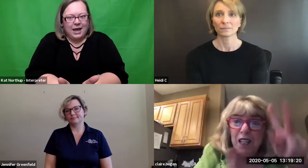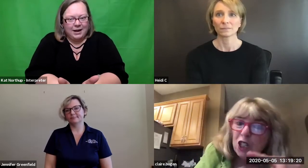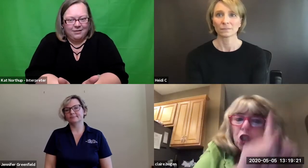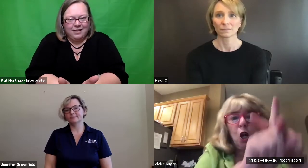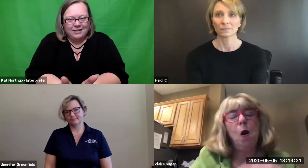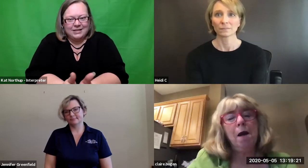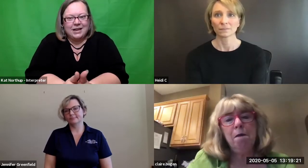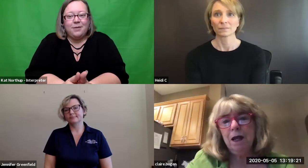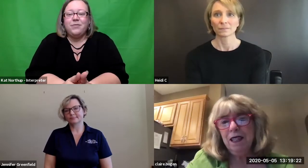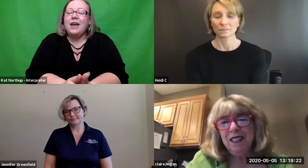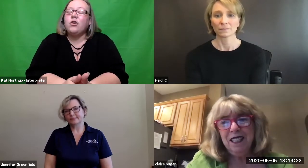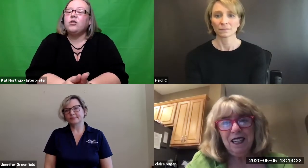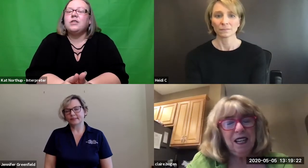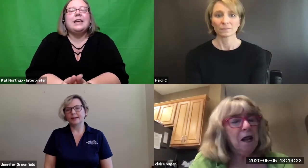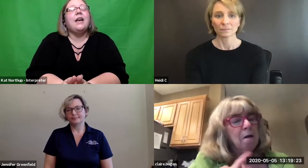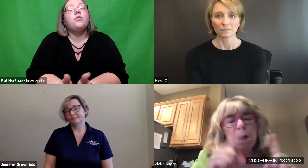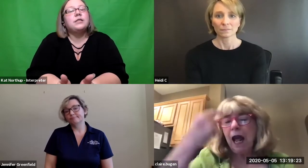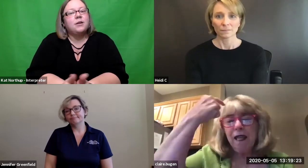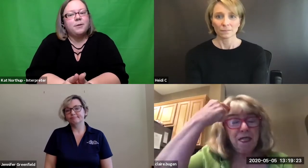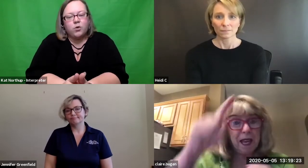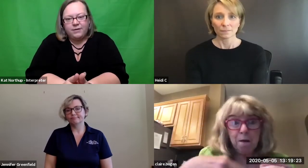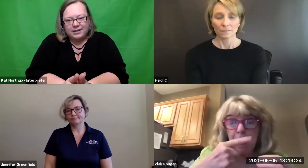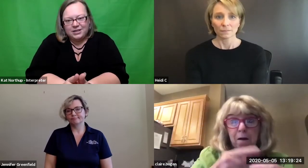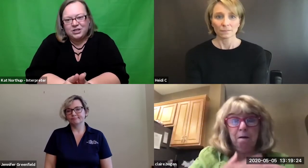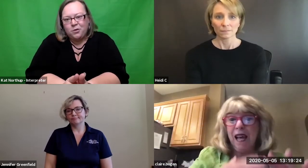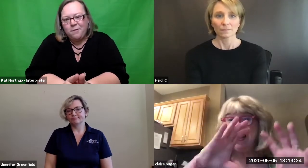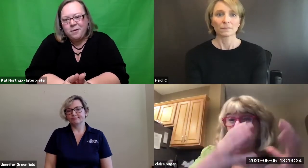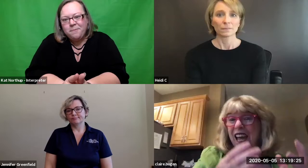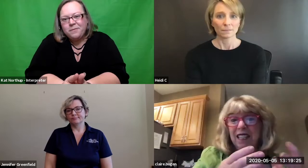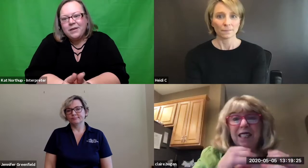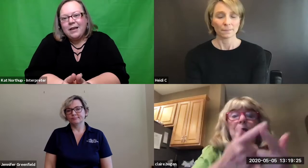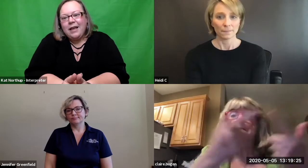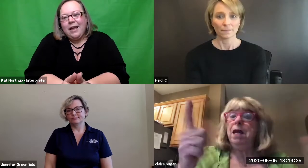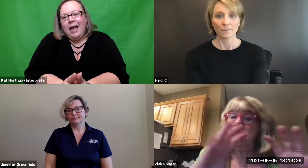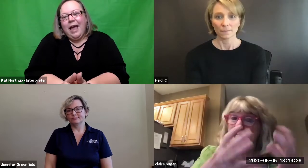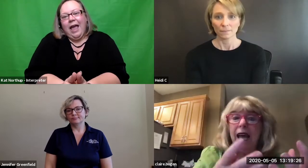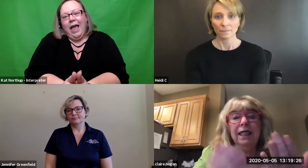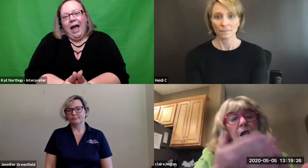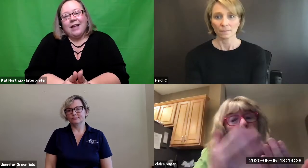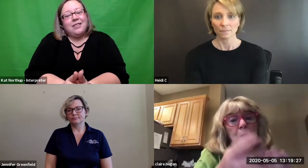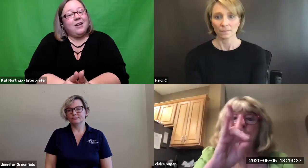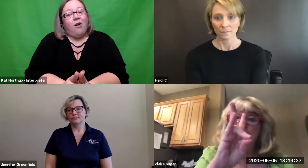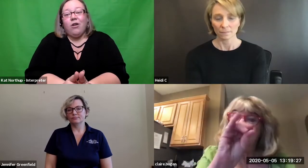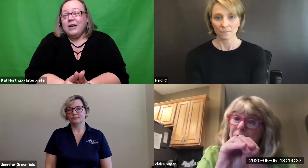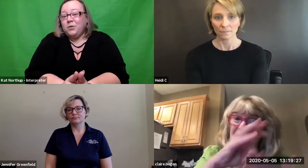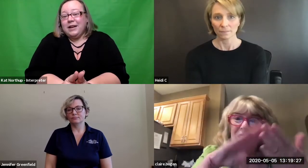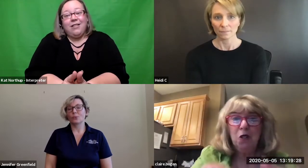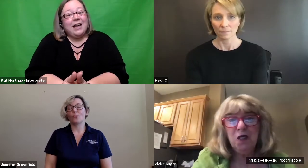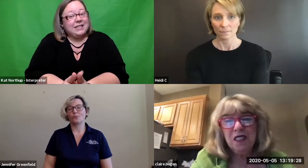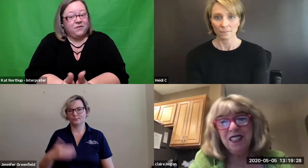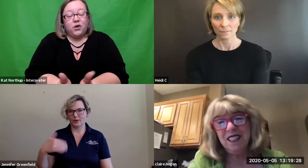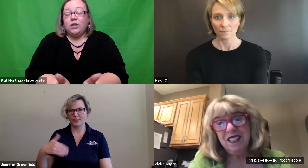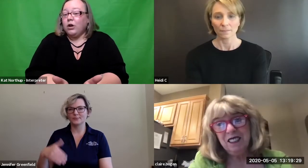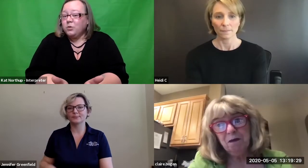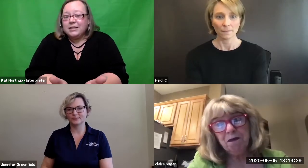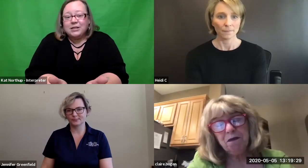grasp that at this time. They're thinking everyone's going to be motivated to show up. I think our graduating class